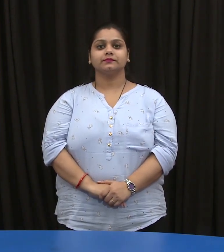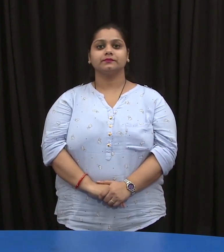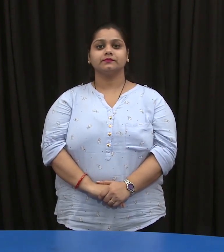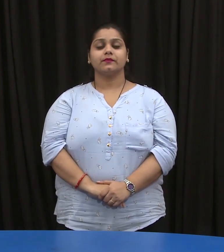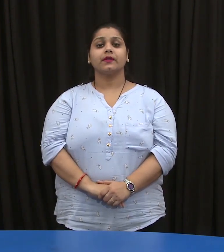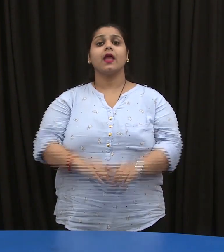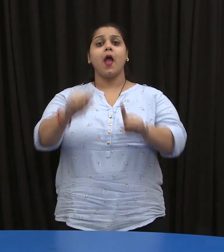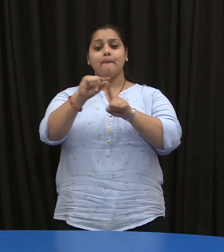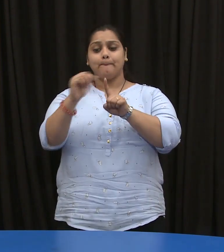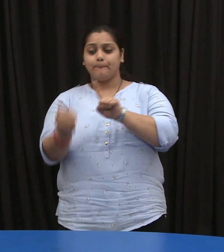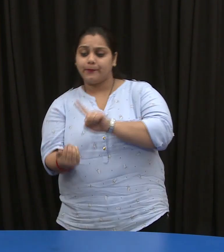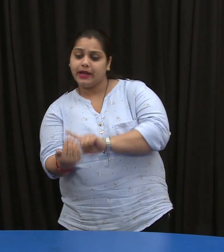Printers and faxes.